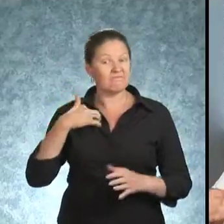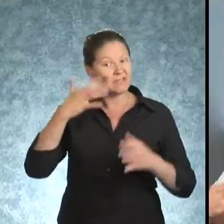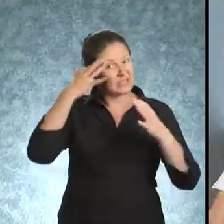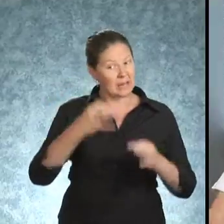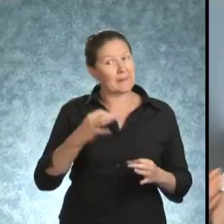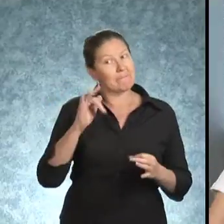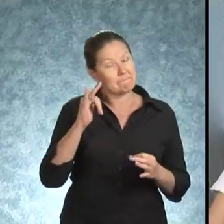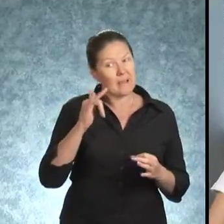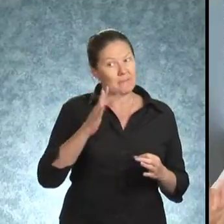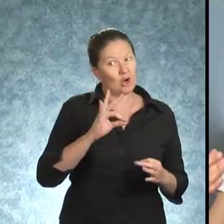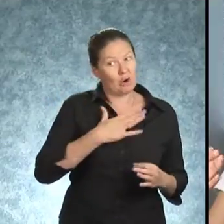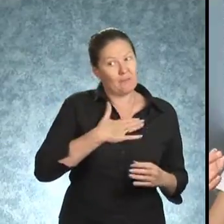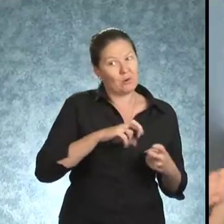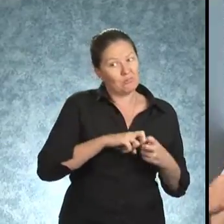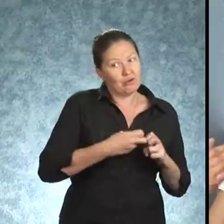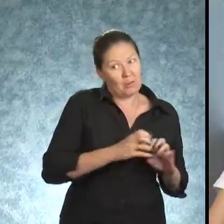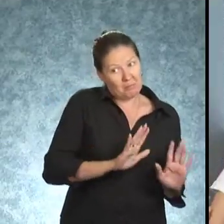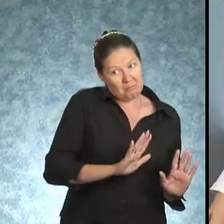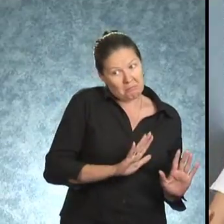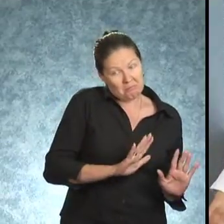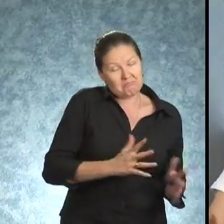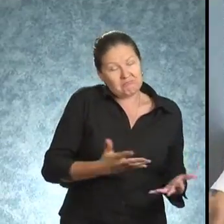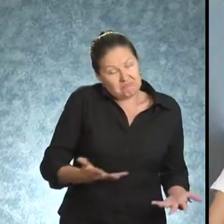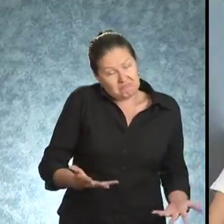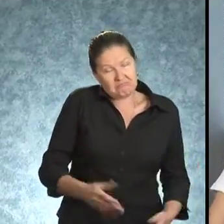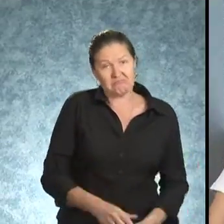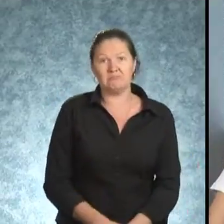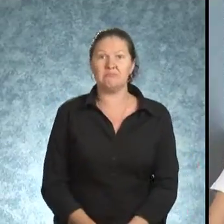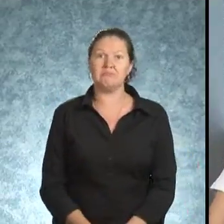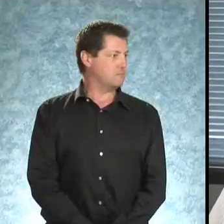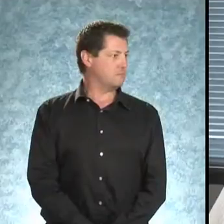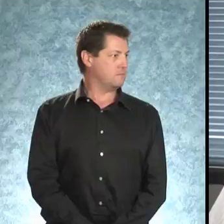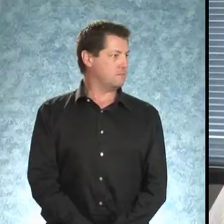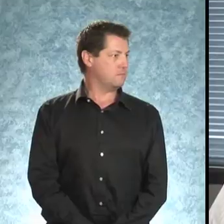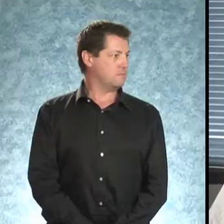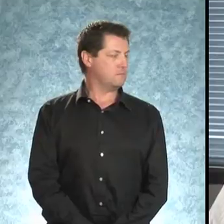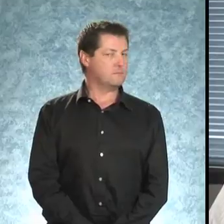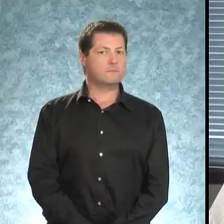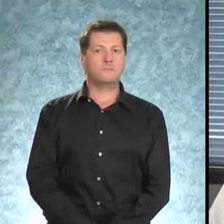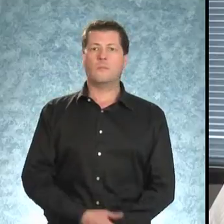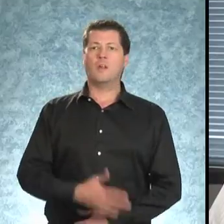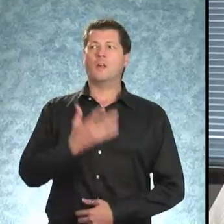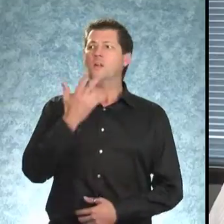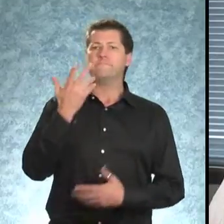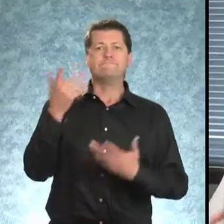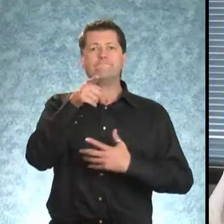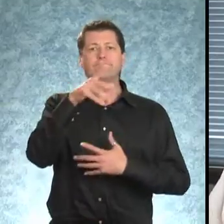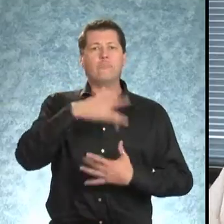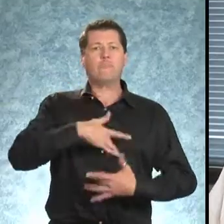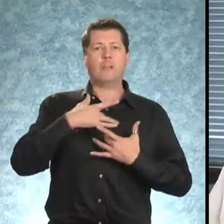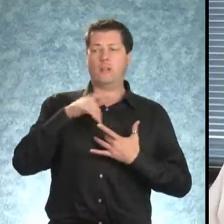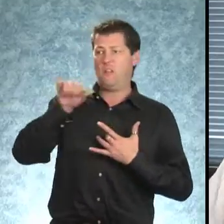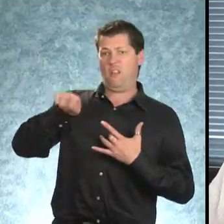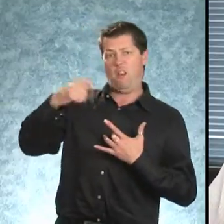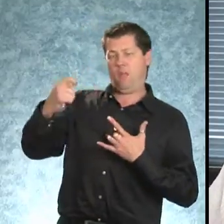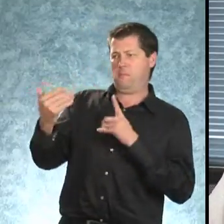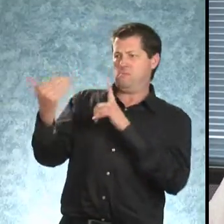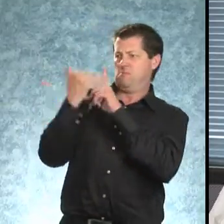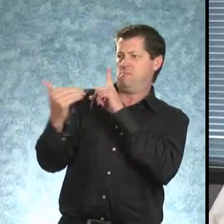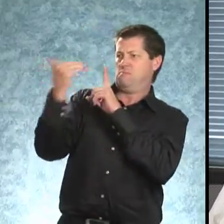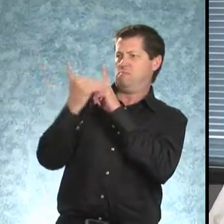still feel that this is not my problem, so I don't see that I need to do anything about this. If you believe that your neighbour is